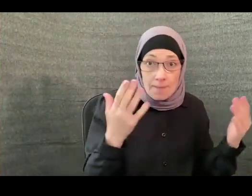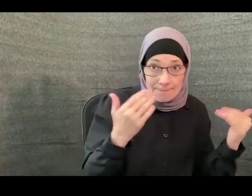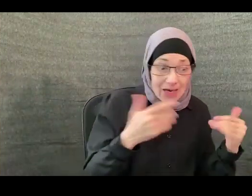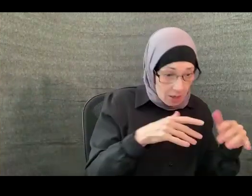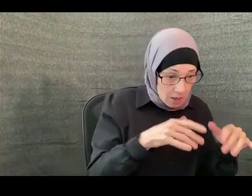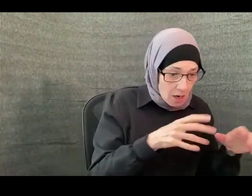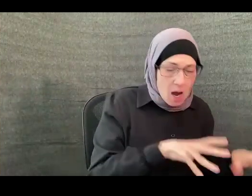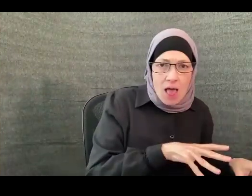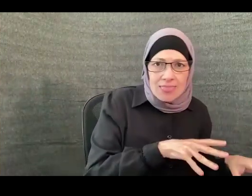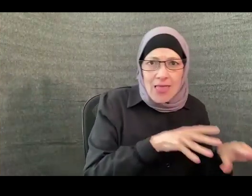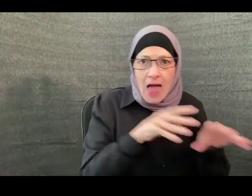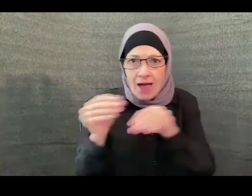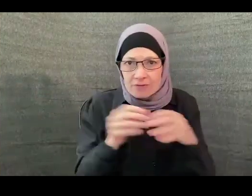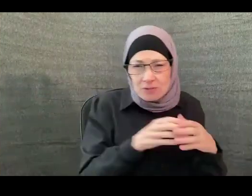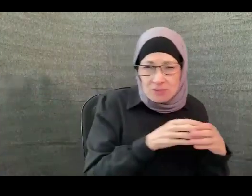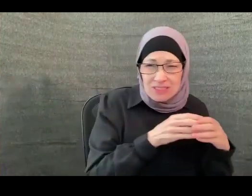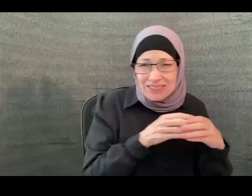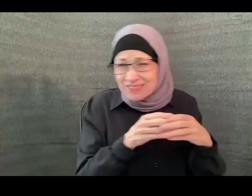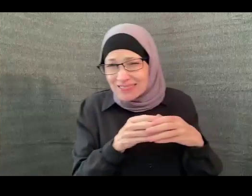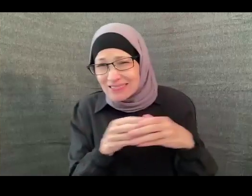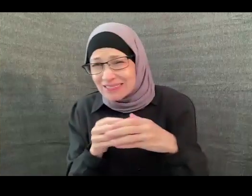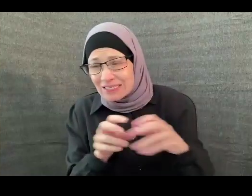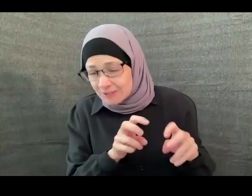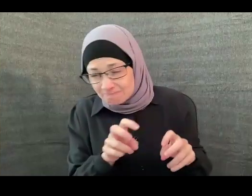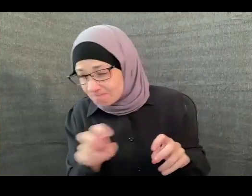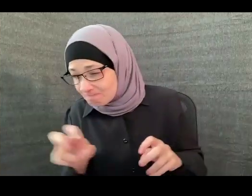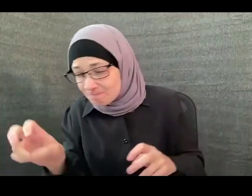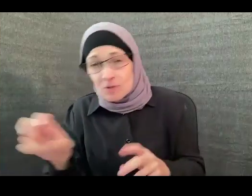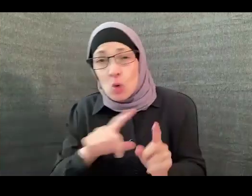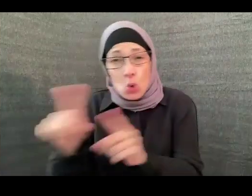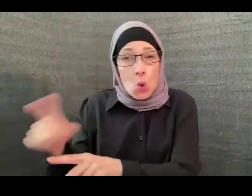Many of them have never been in Medina.